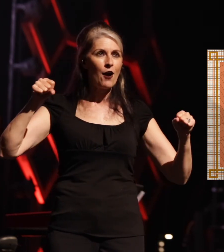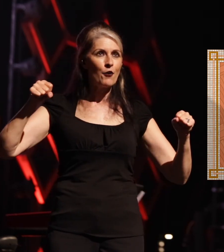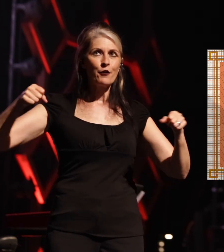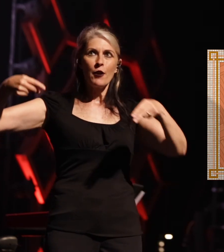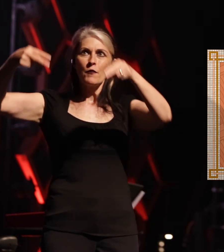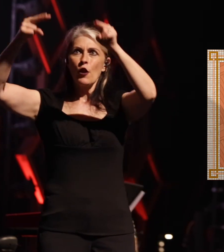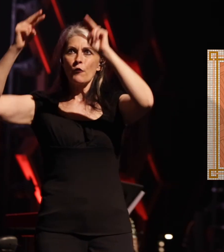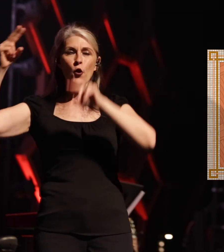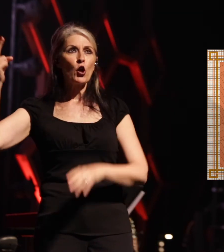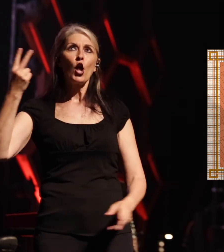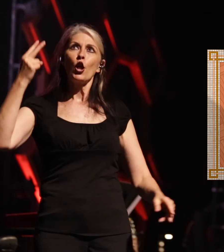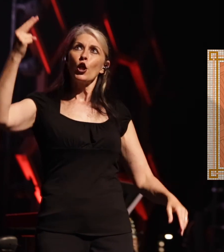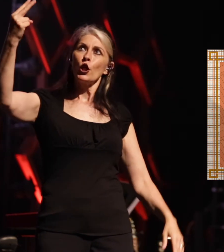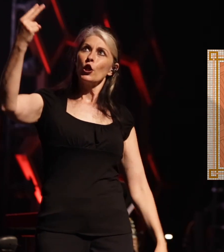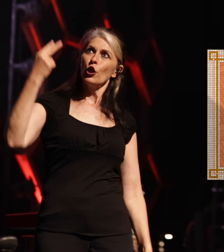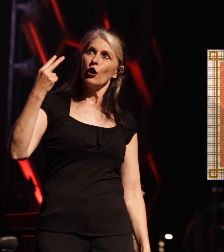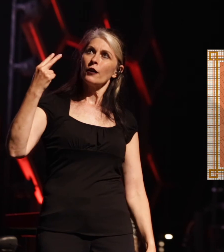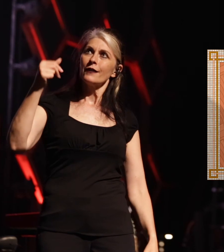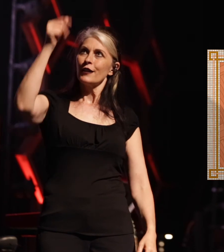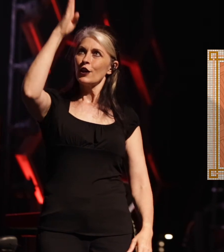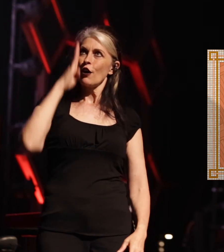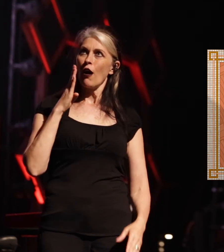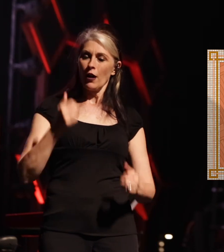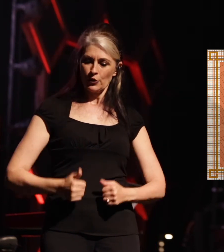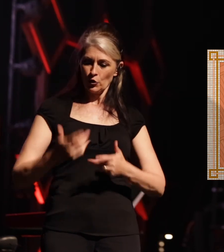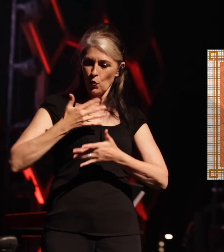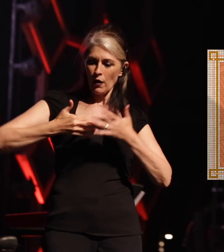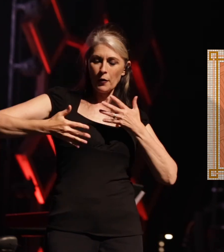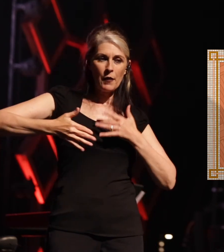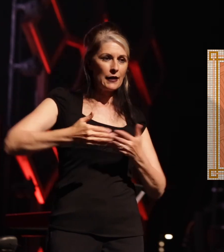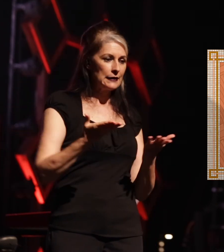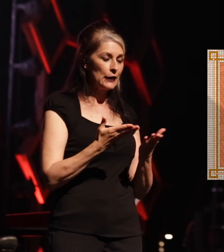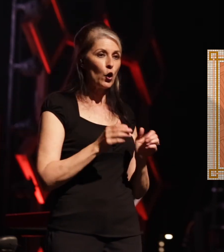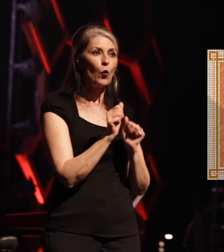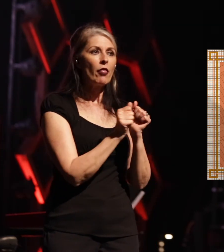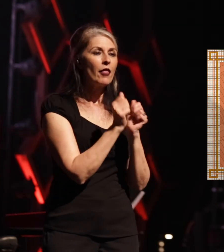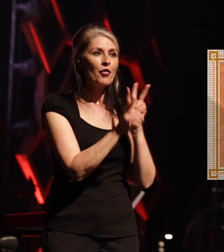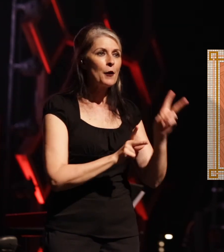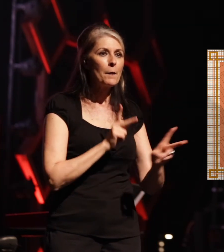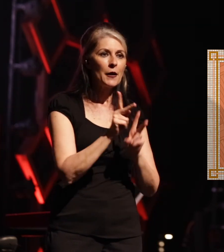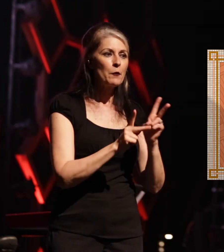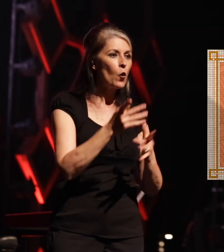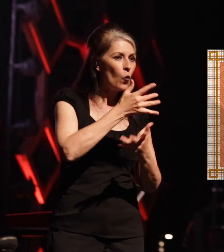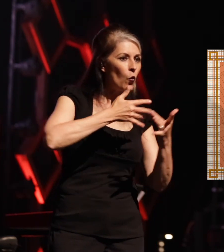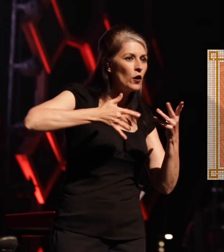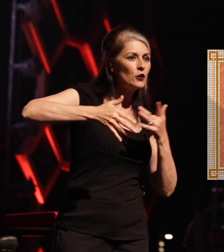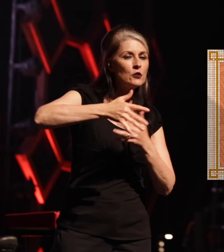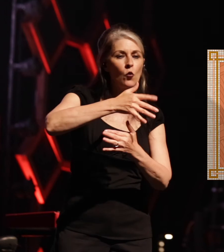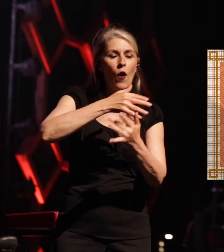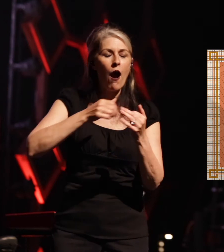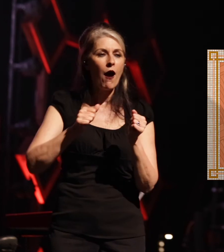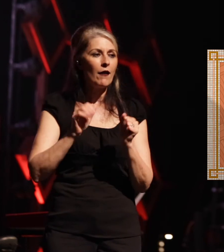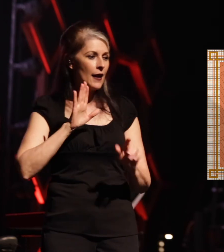place is now among the people, and he will dwell with them. They will be his people, and God